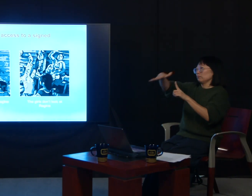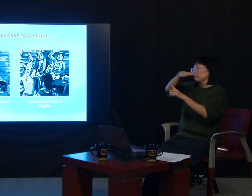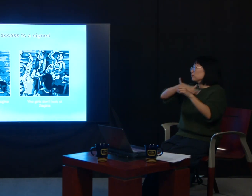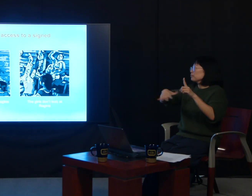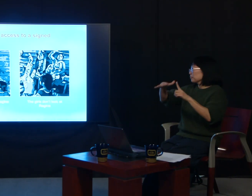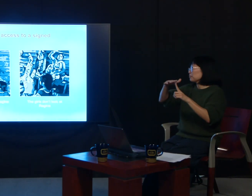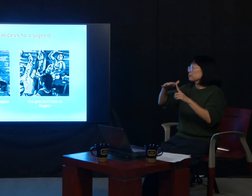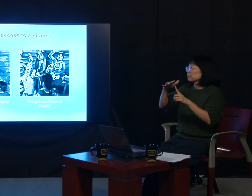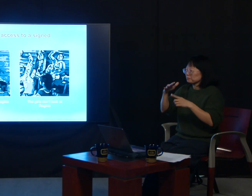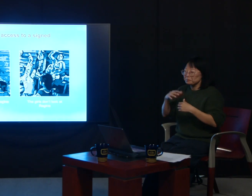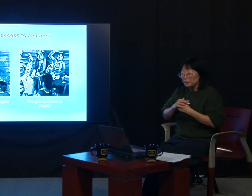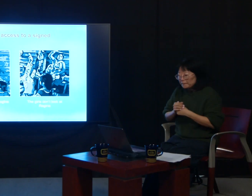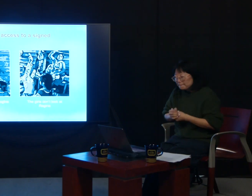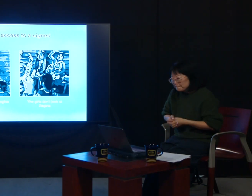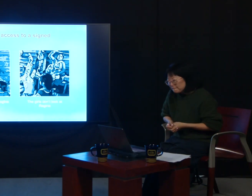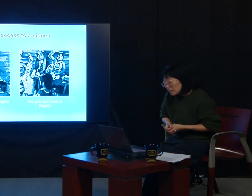directly, but in the environment.